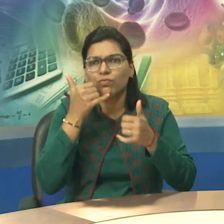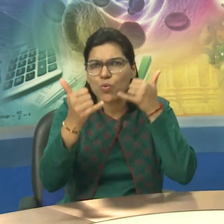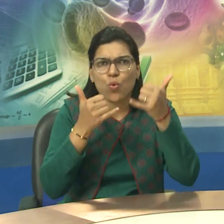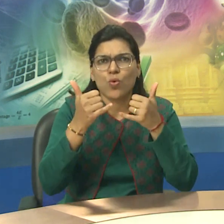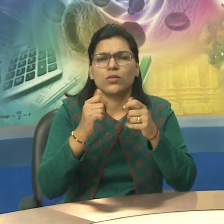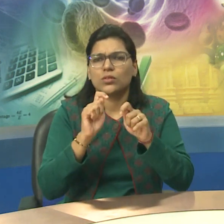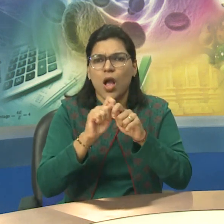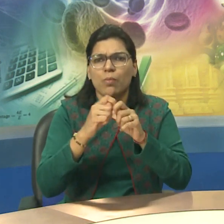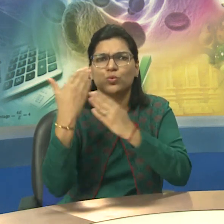Administrative.